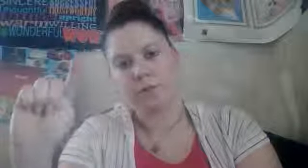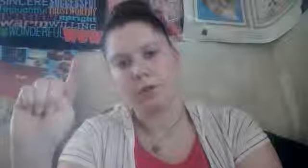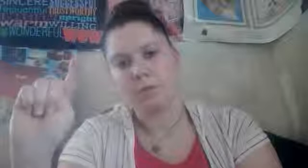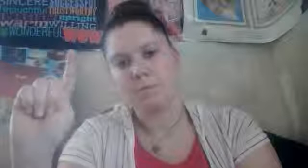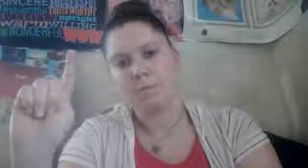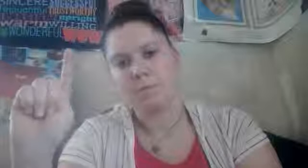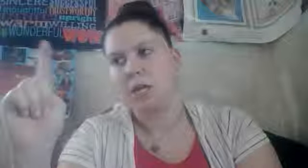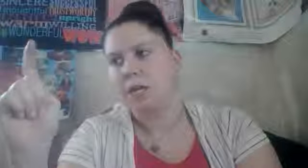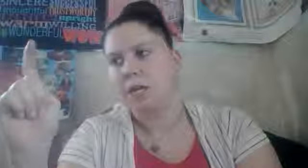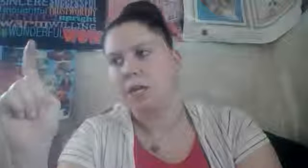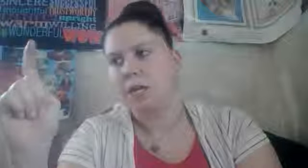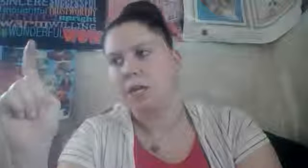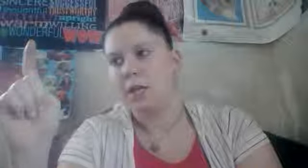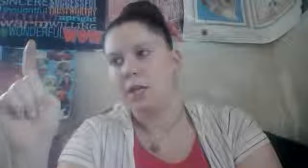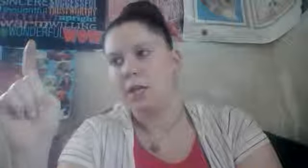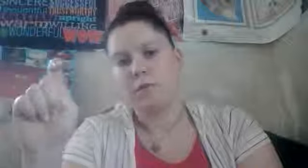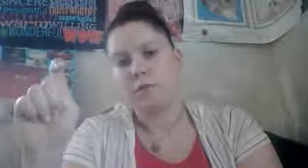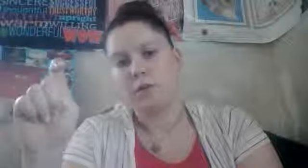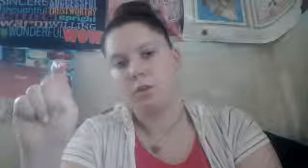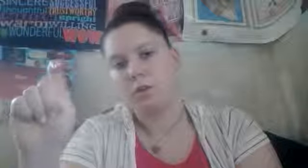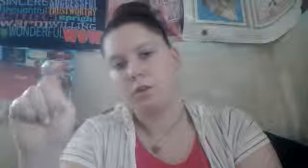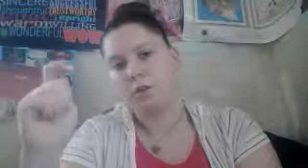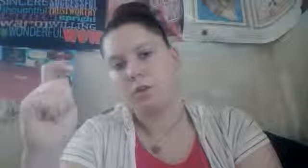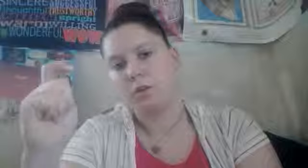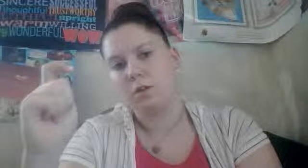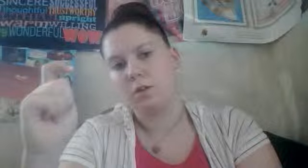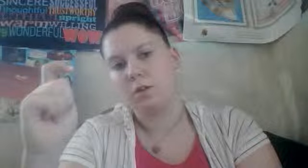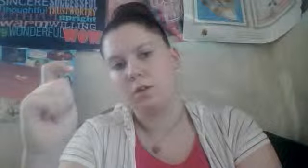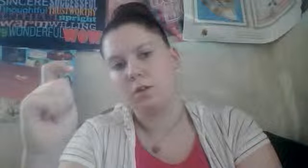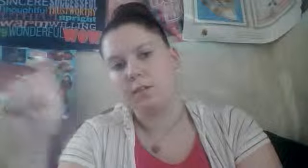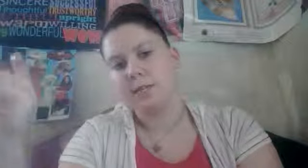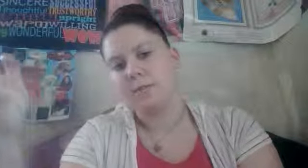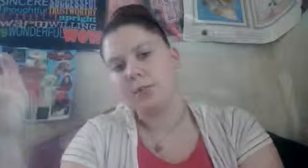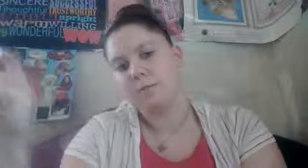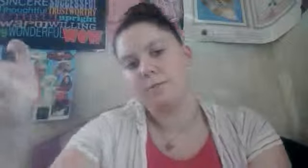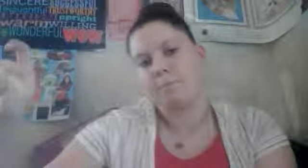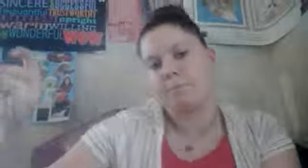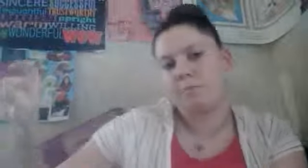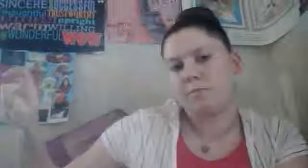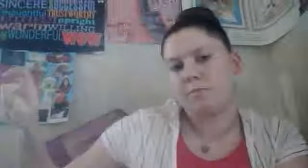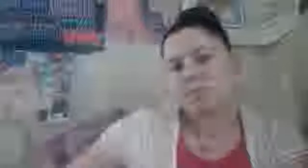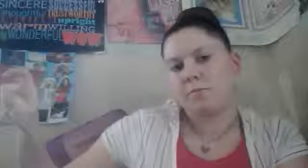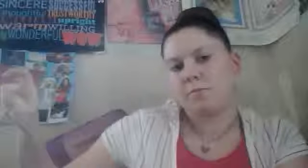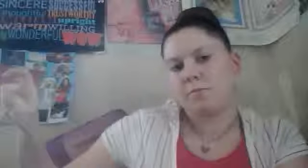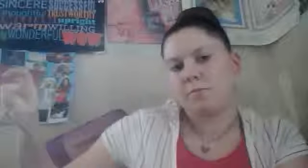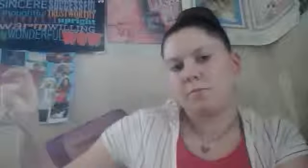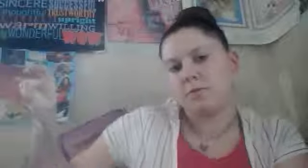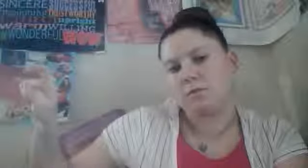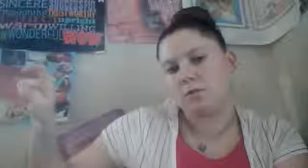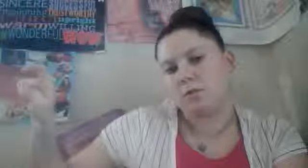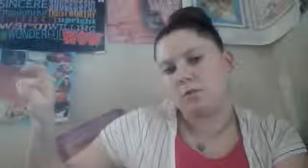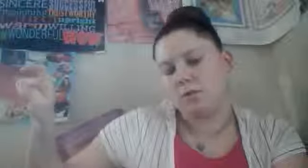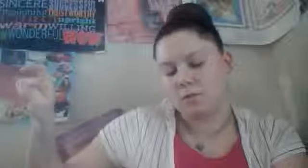thumb and curve your index finger. So like this.